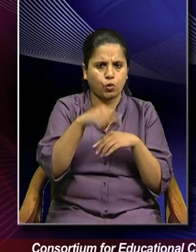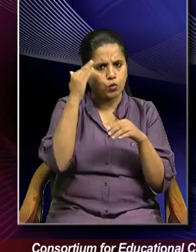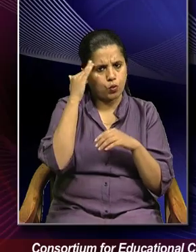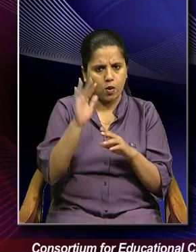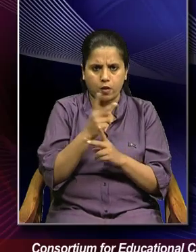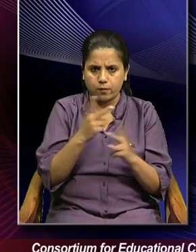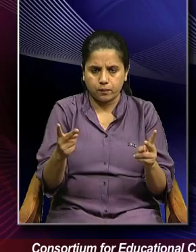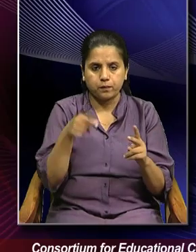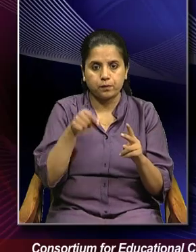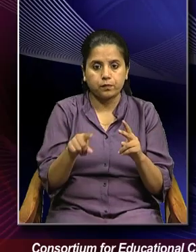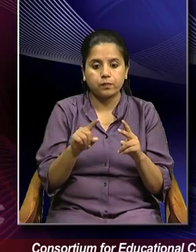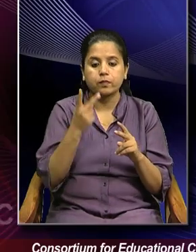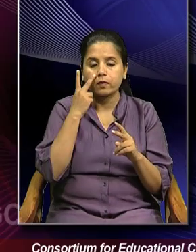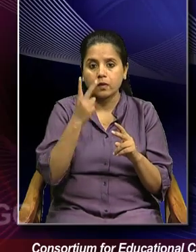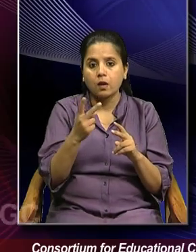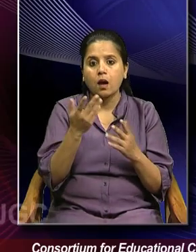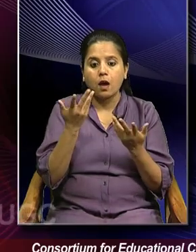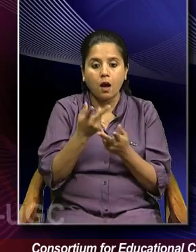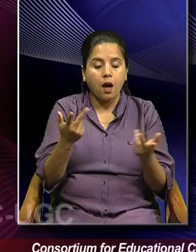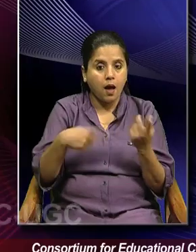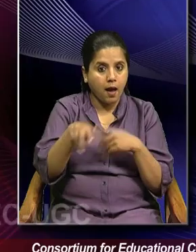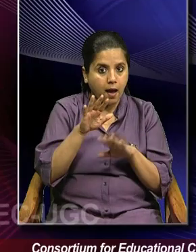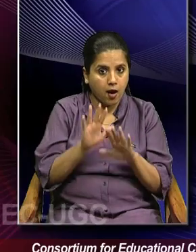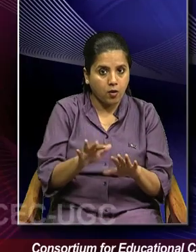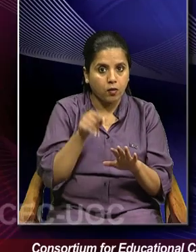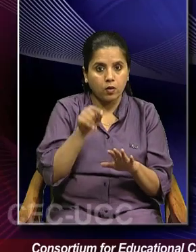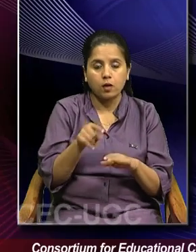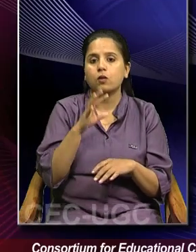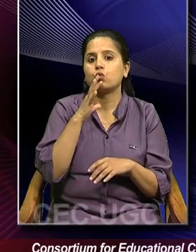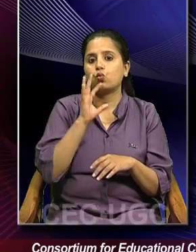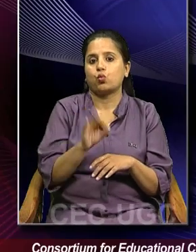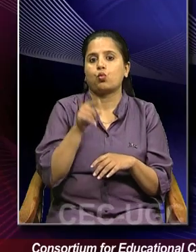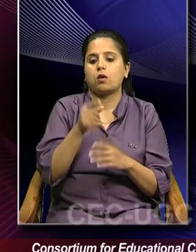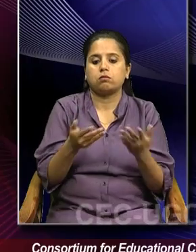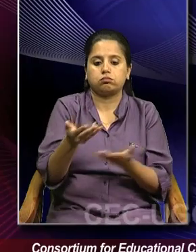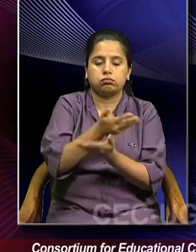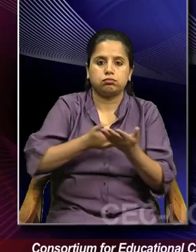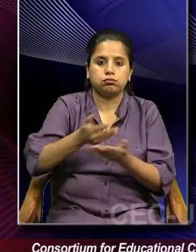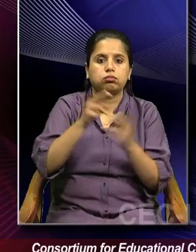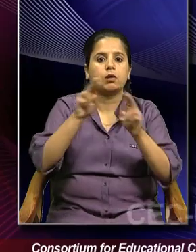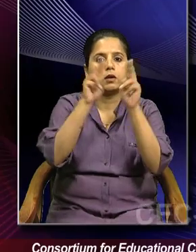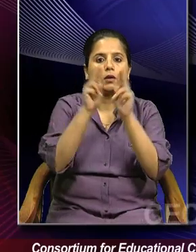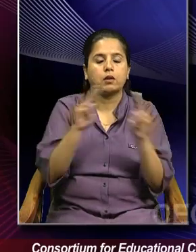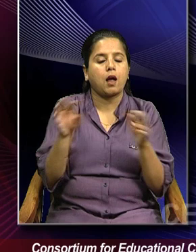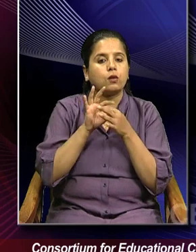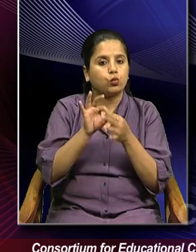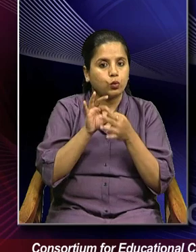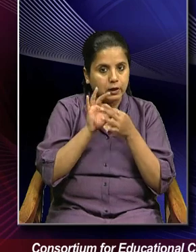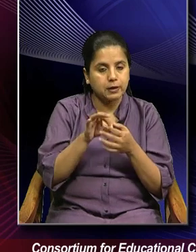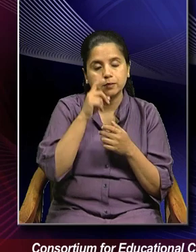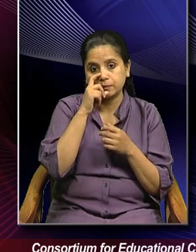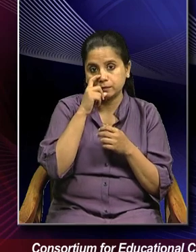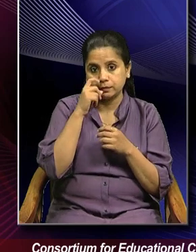the primacy, the prevalence, the significance of the realist discourse in international relations. So,